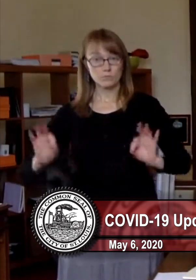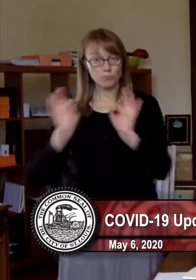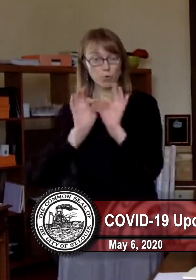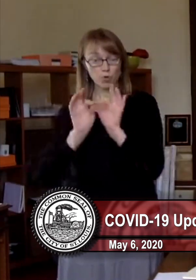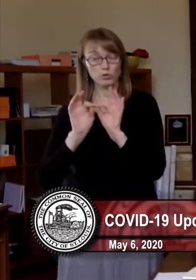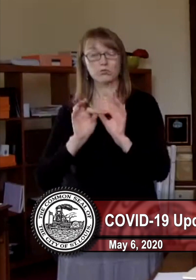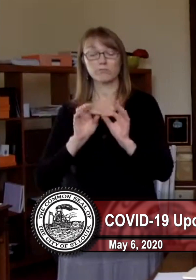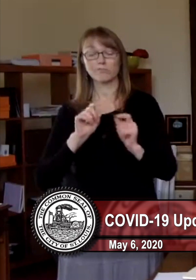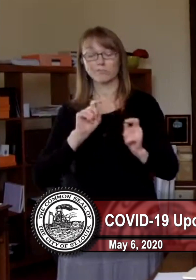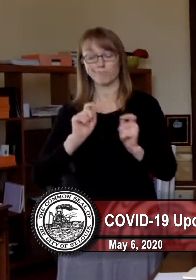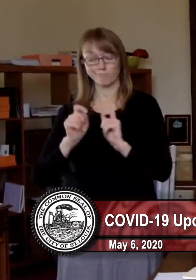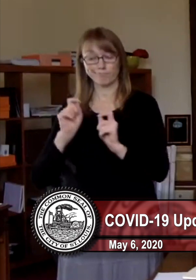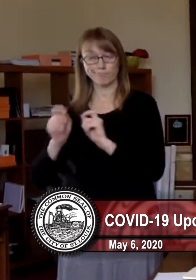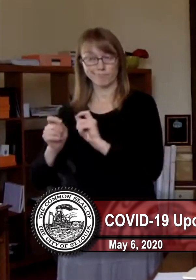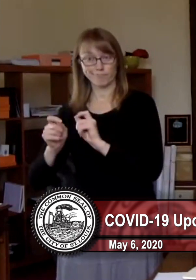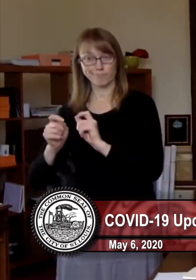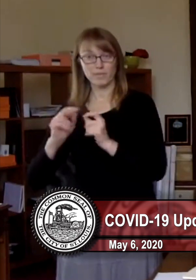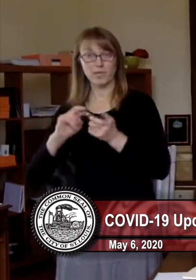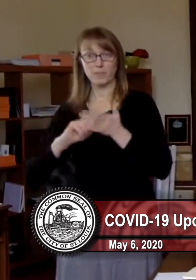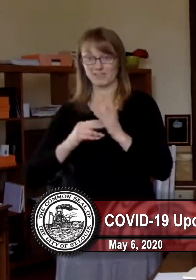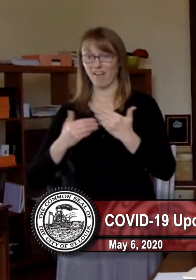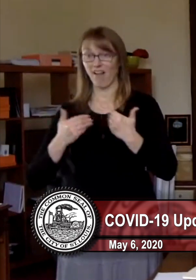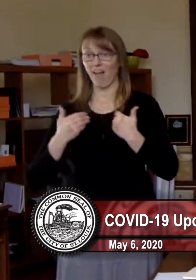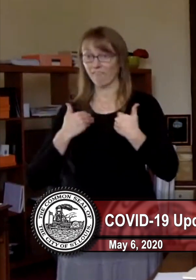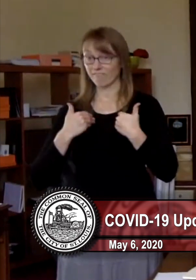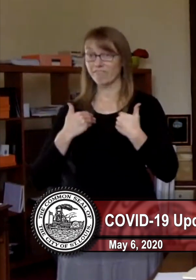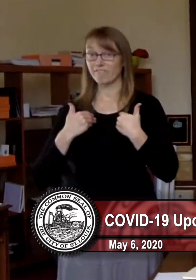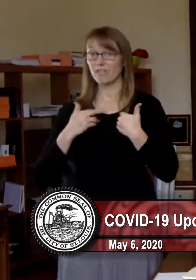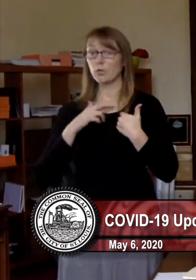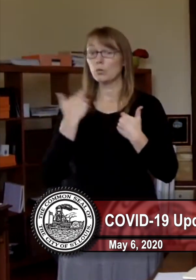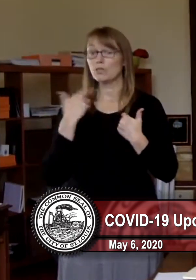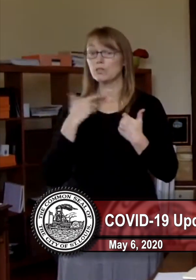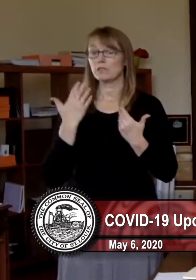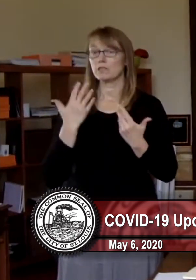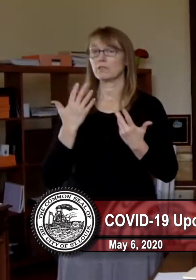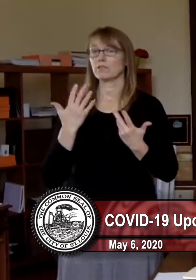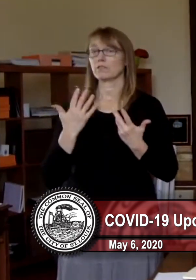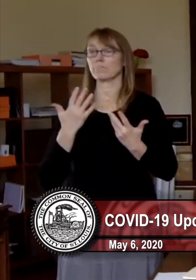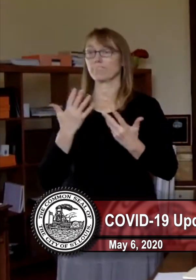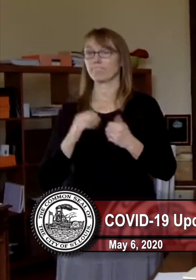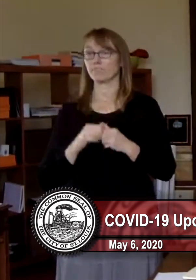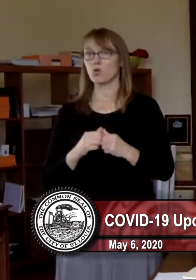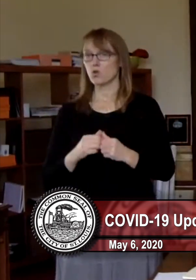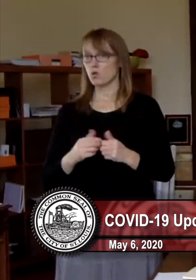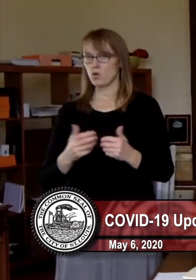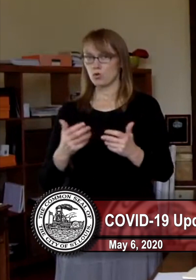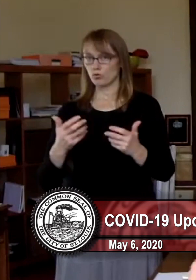that change comes with some risk, and we don't want to blow